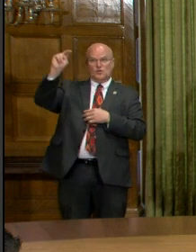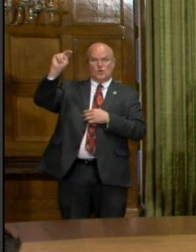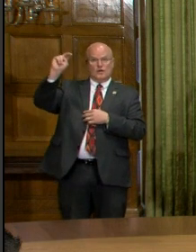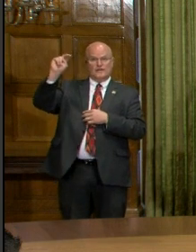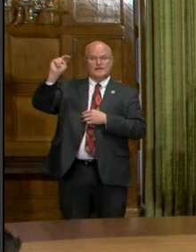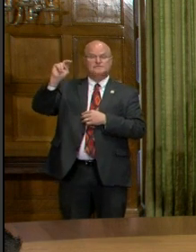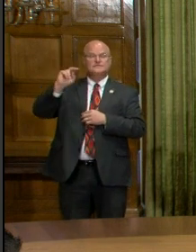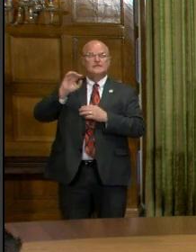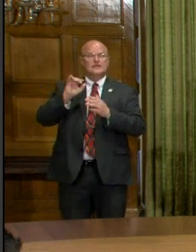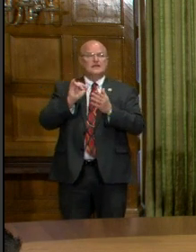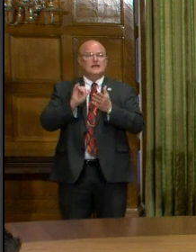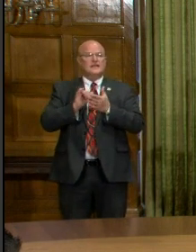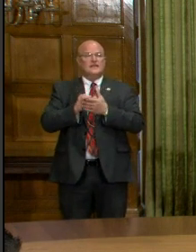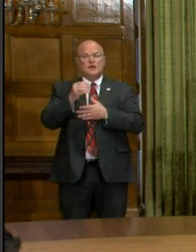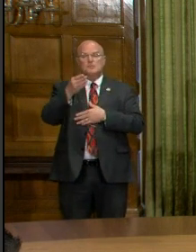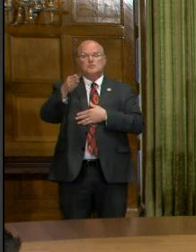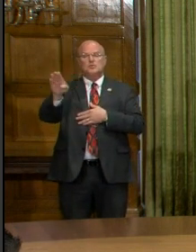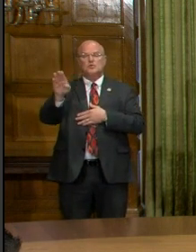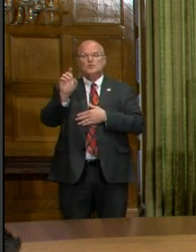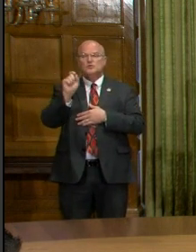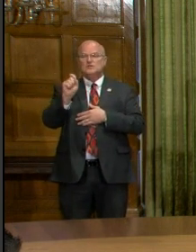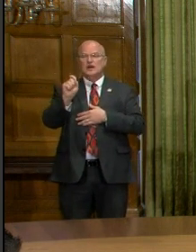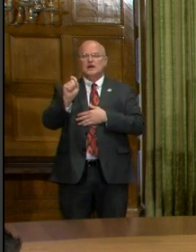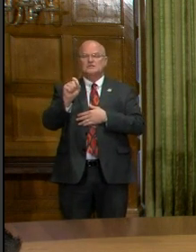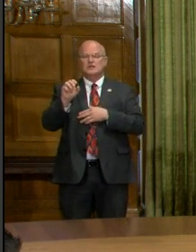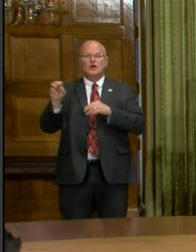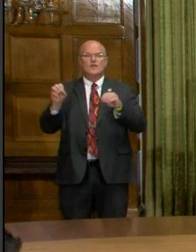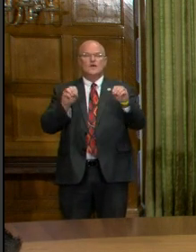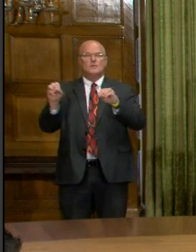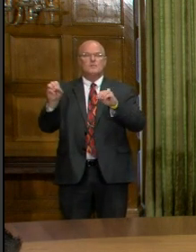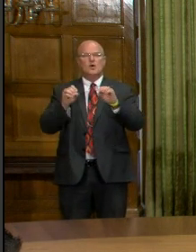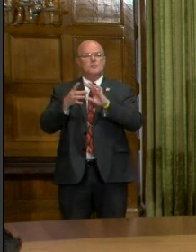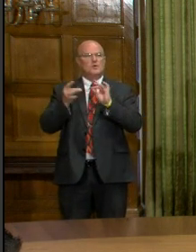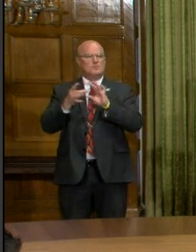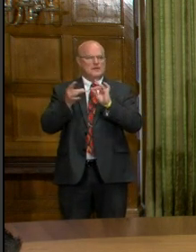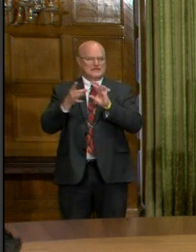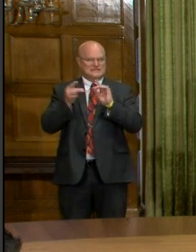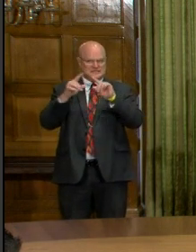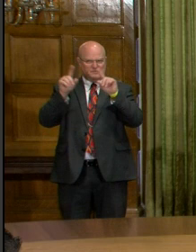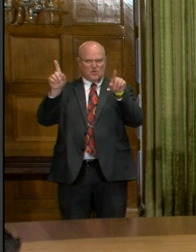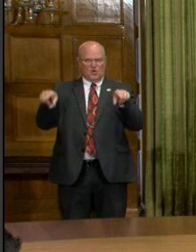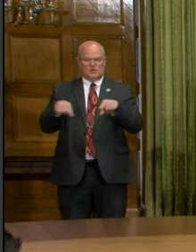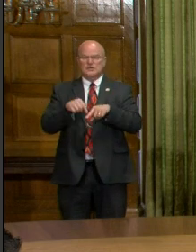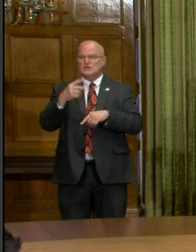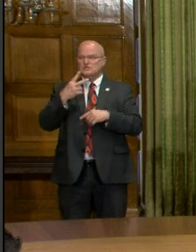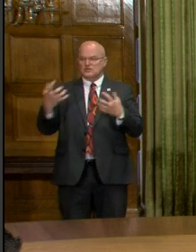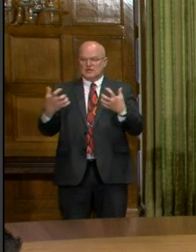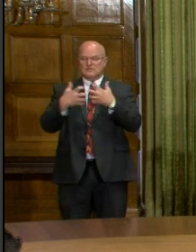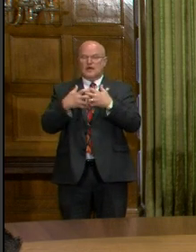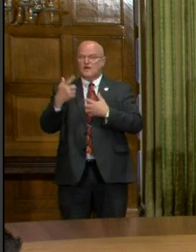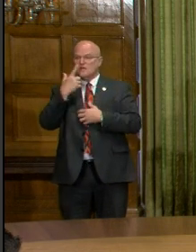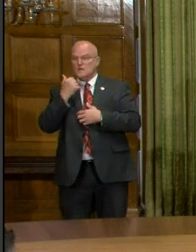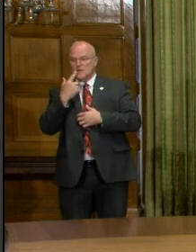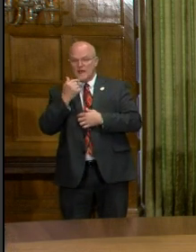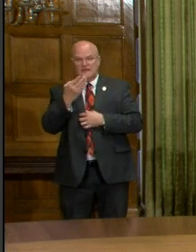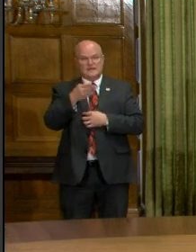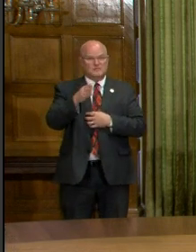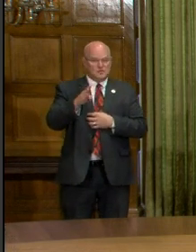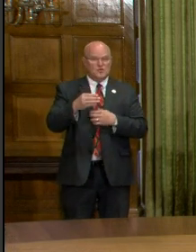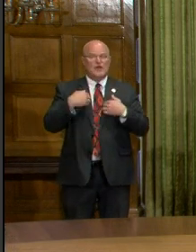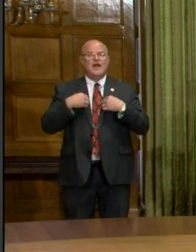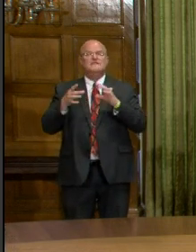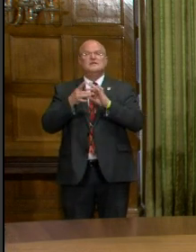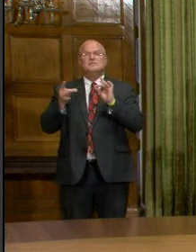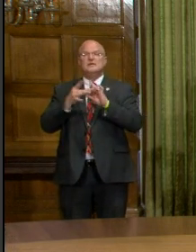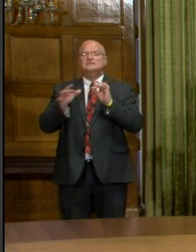north. The blue dots are the mobile message boards, and so you combine the red with the blue, you're going to get